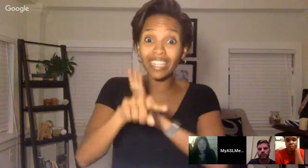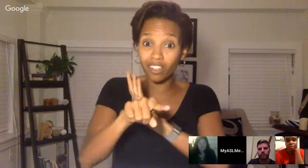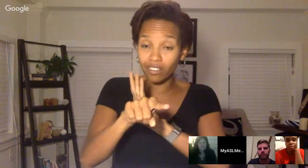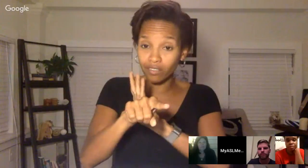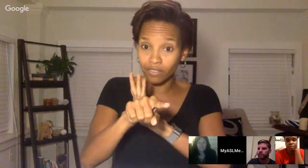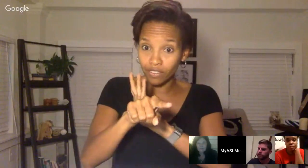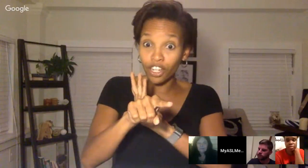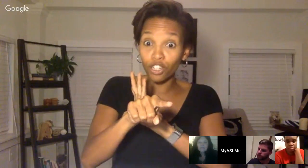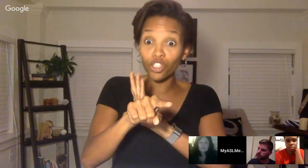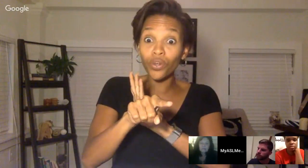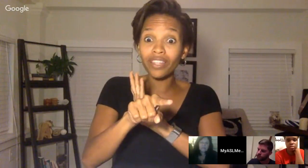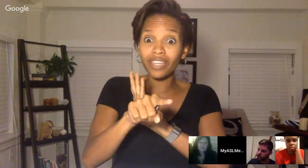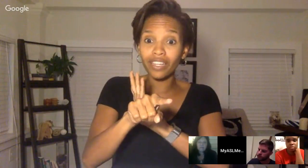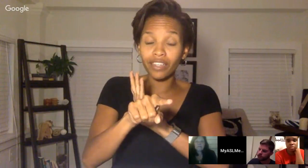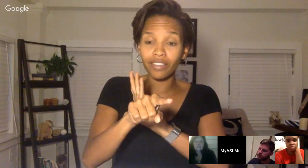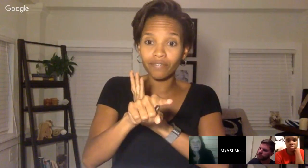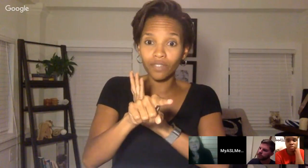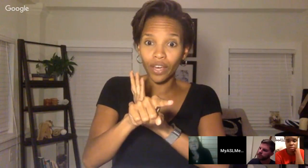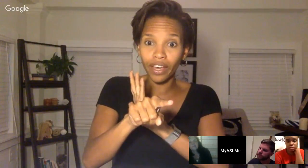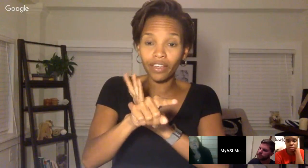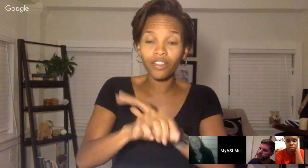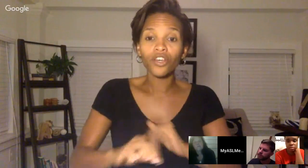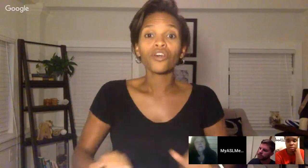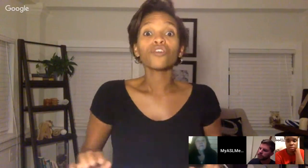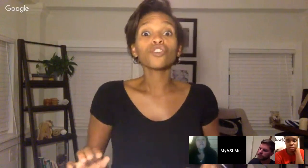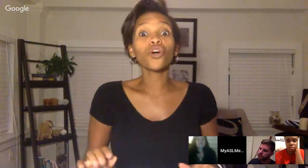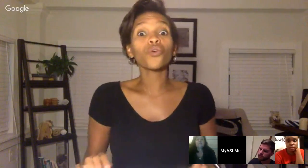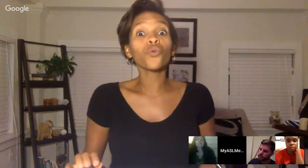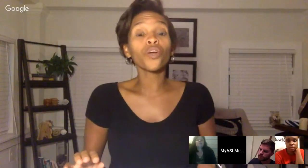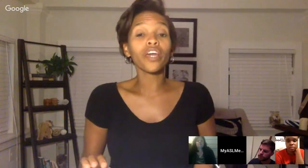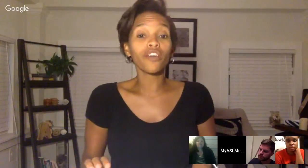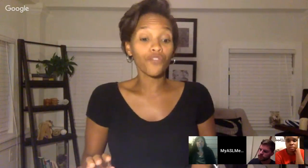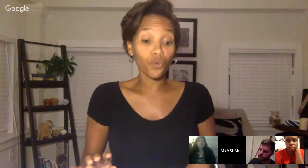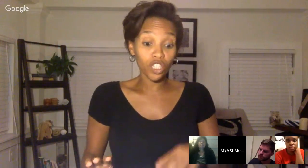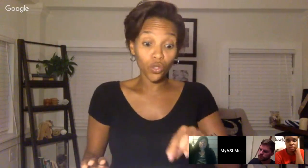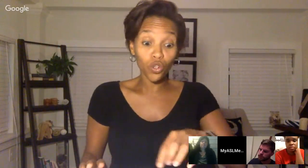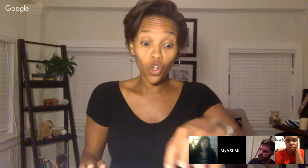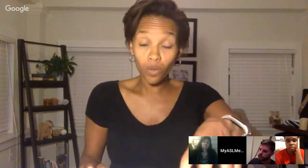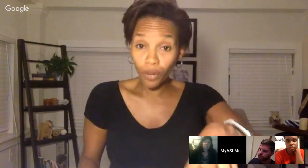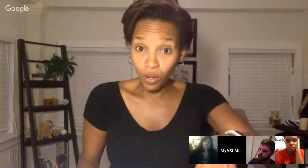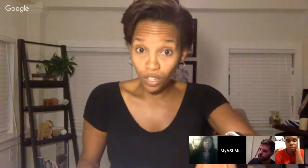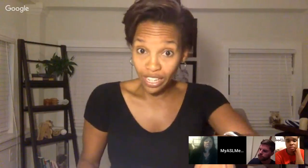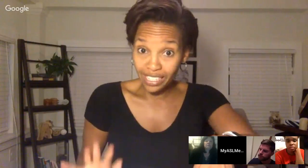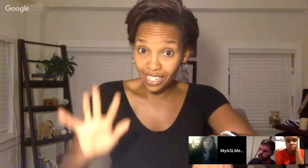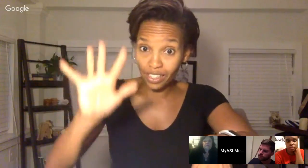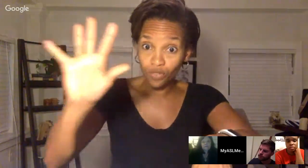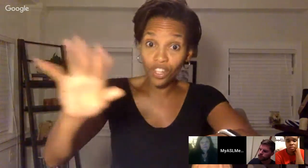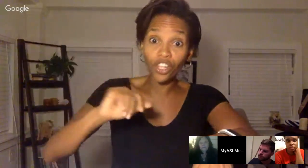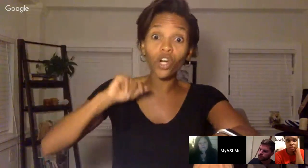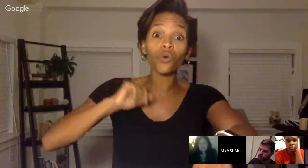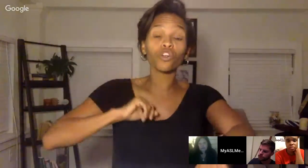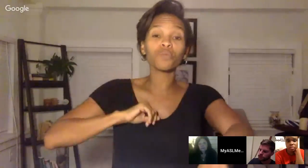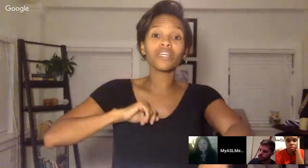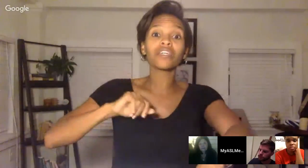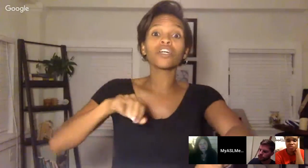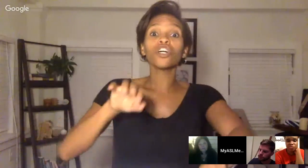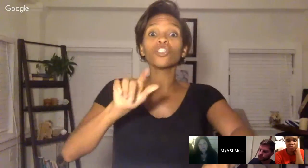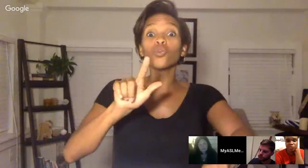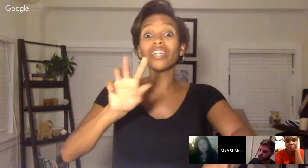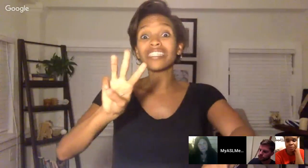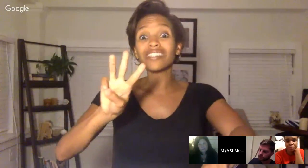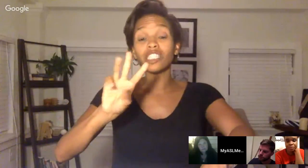people kill. They're doing the killing, okay? So to incorporate what they did in this video, it would